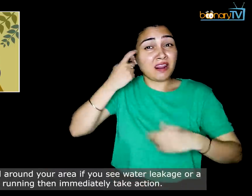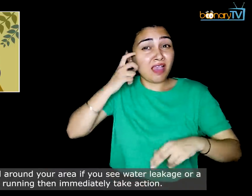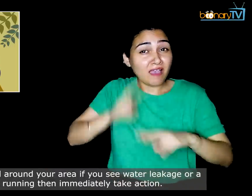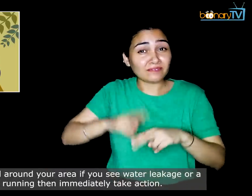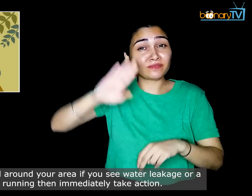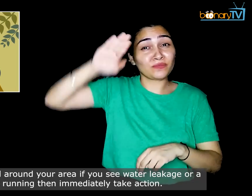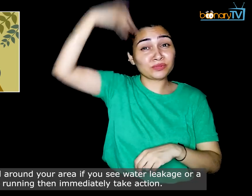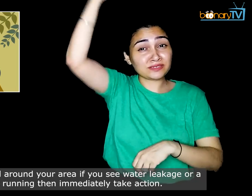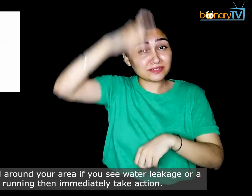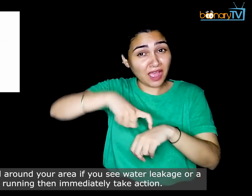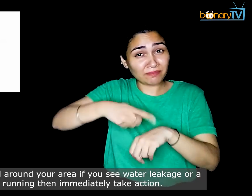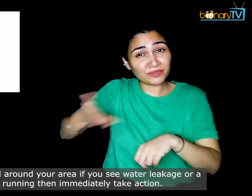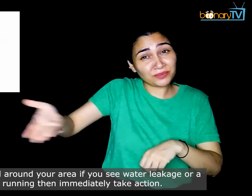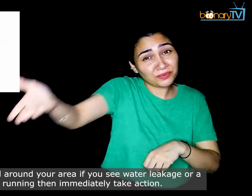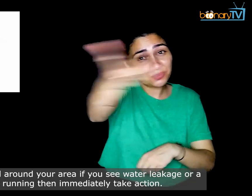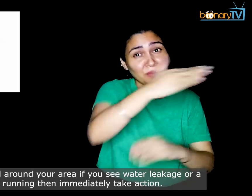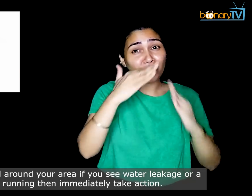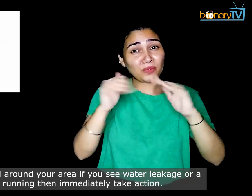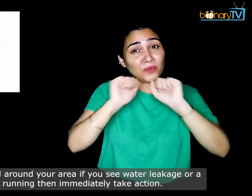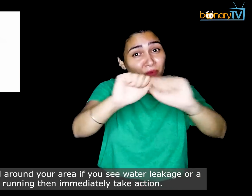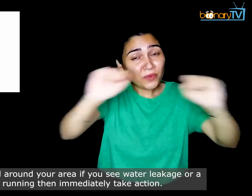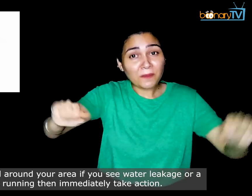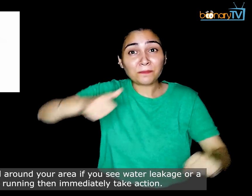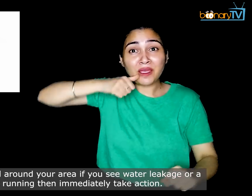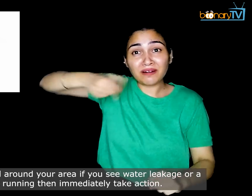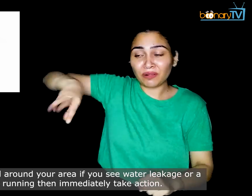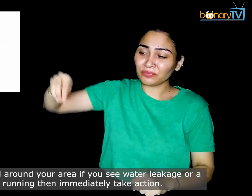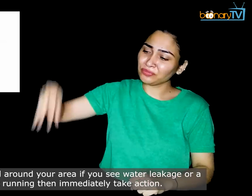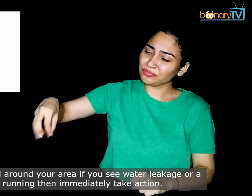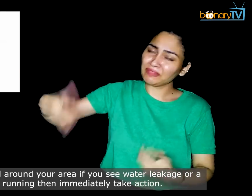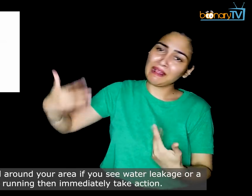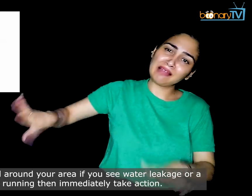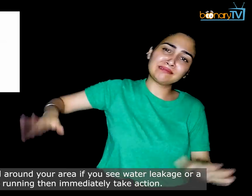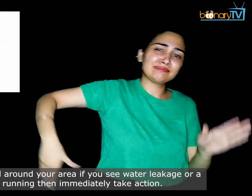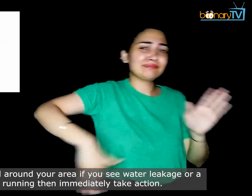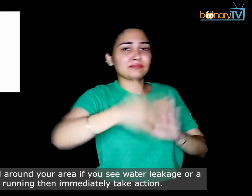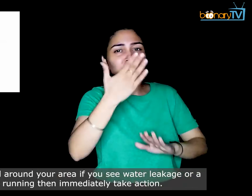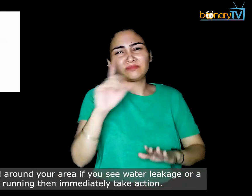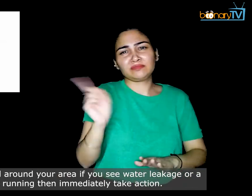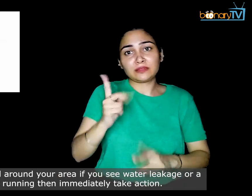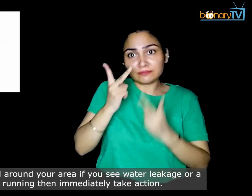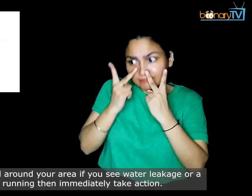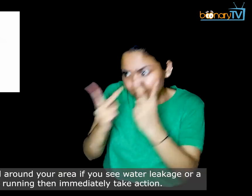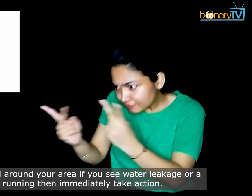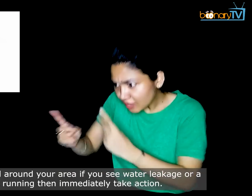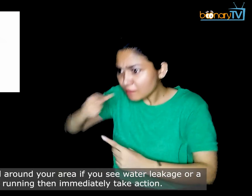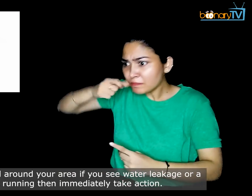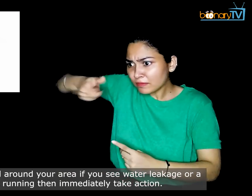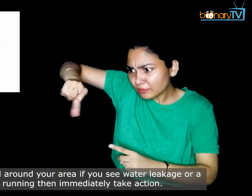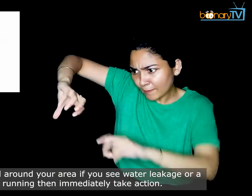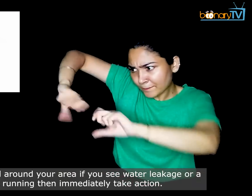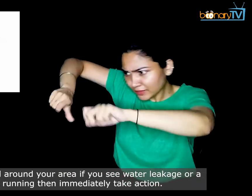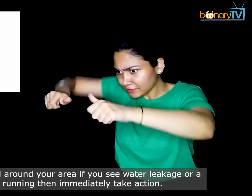Next time, in and around your area, if you see water leakage or a tap left running, then immediately take